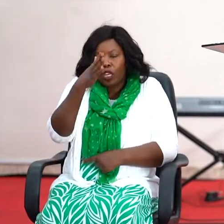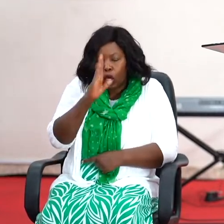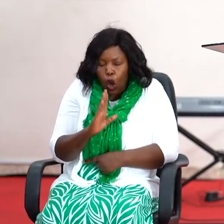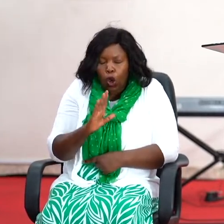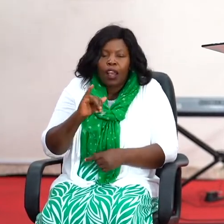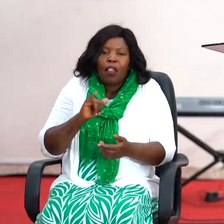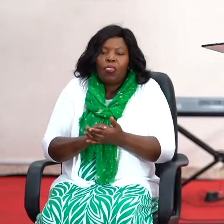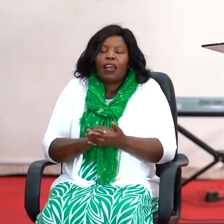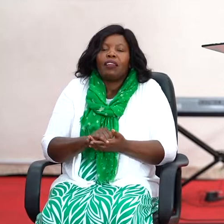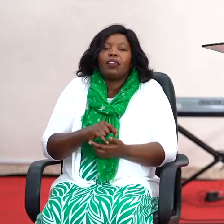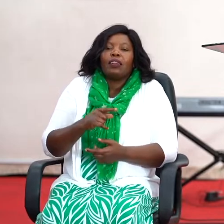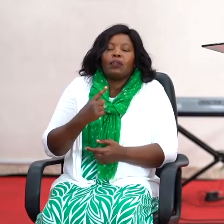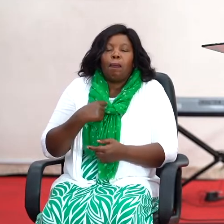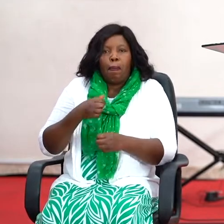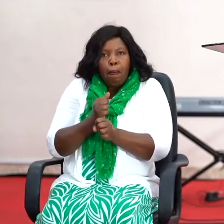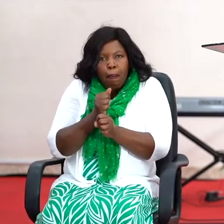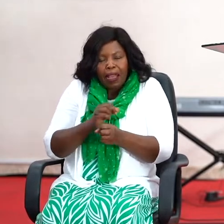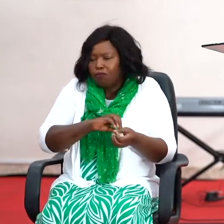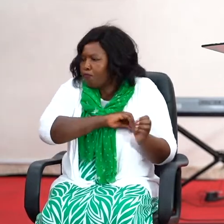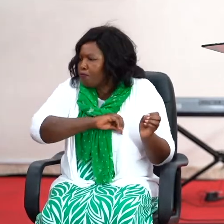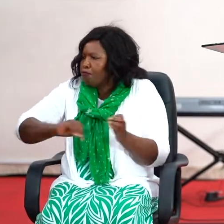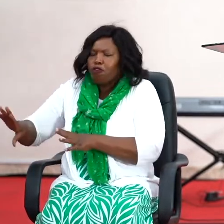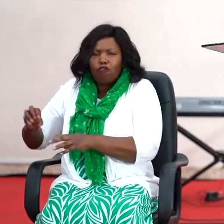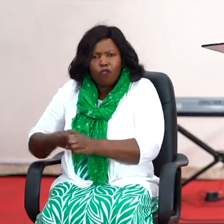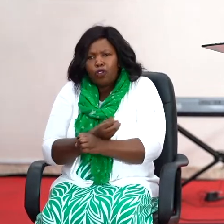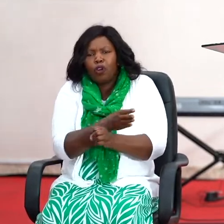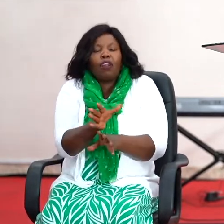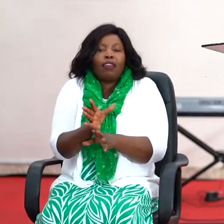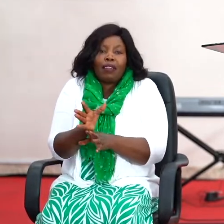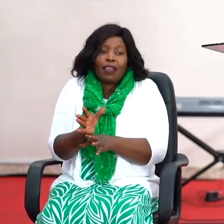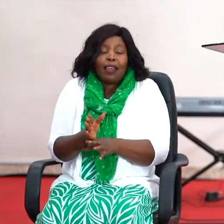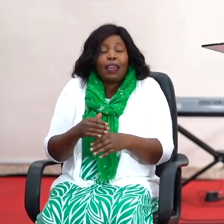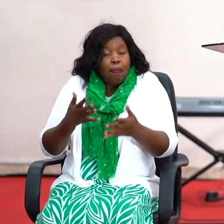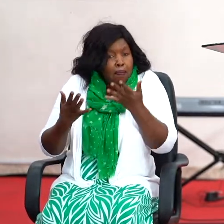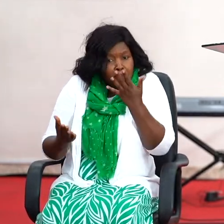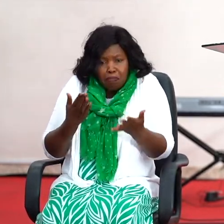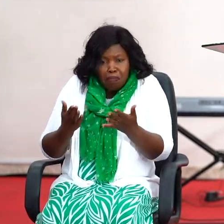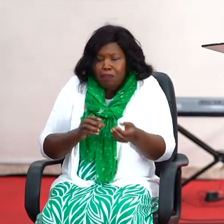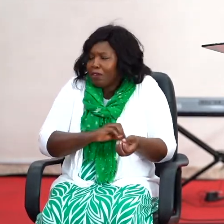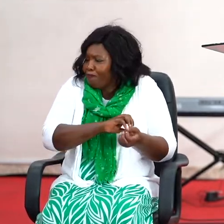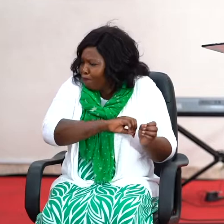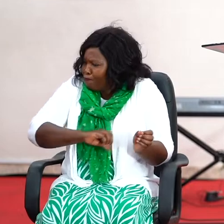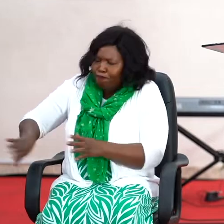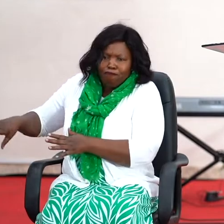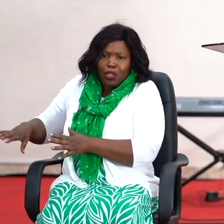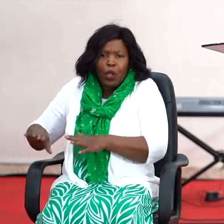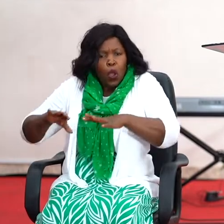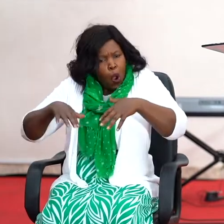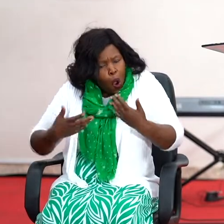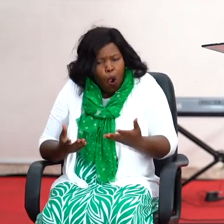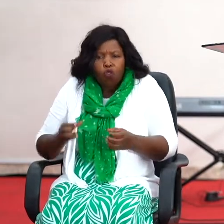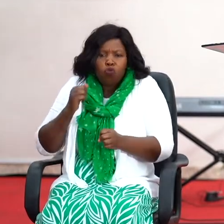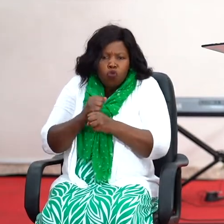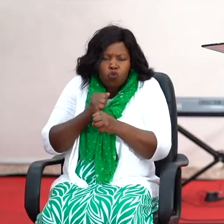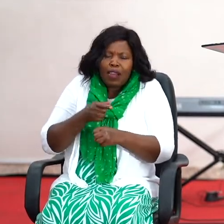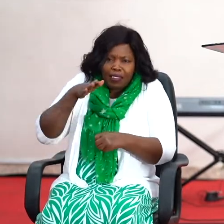is going to take away coronavirus. He may just sweep it away. He may just, he will do